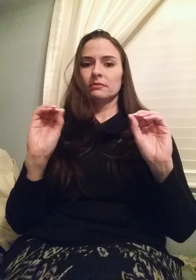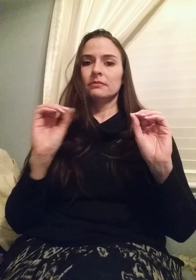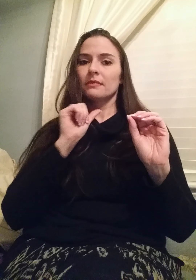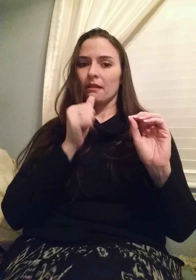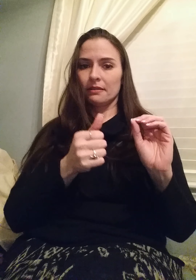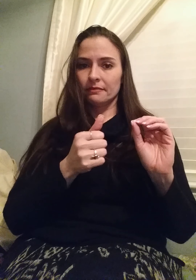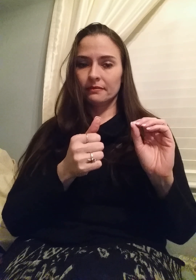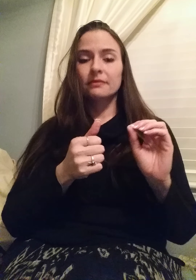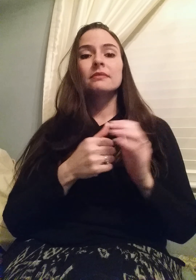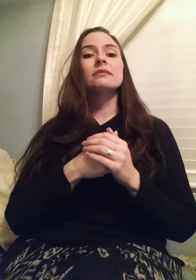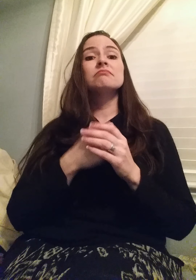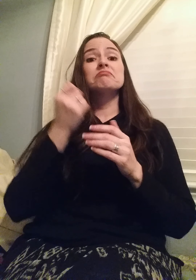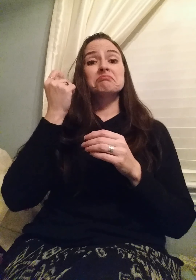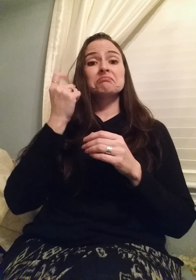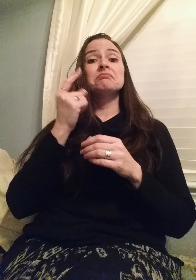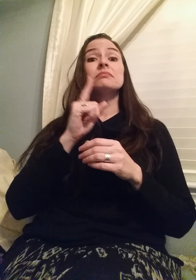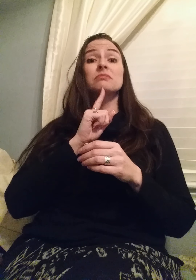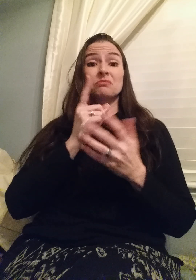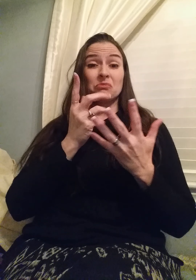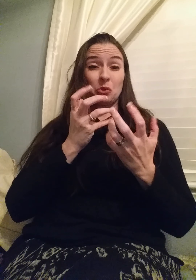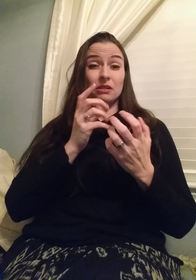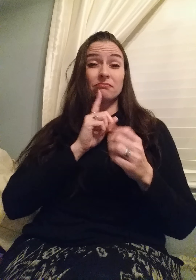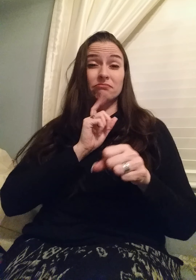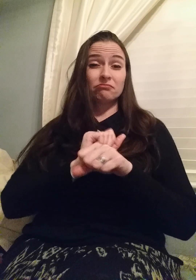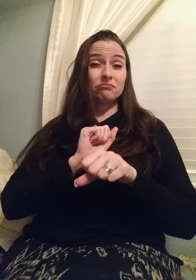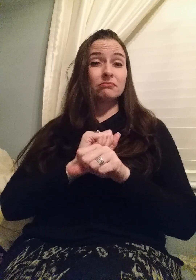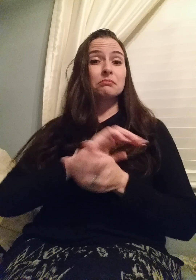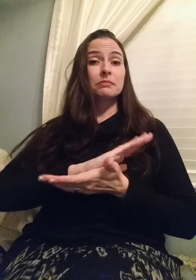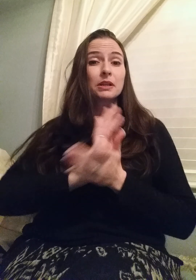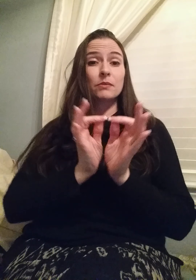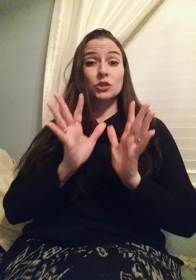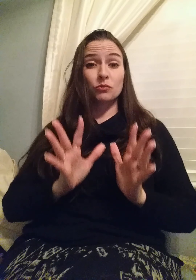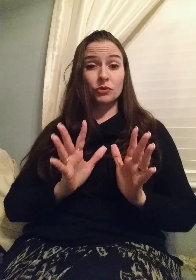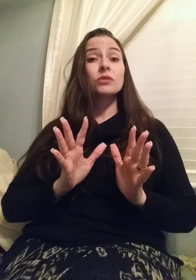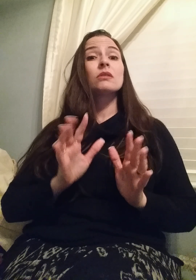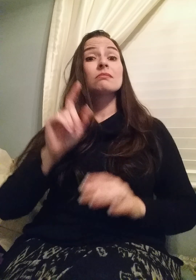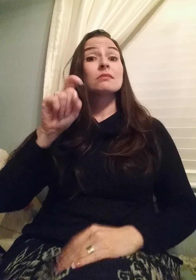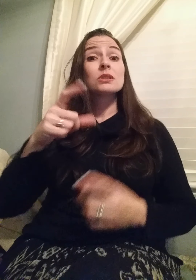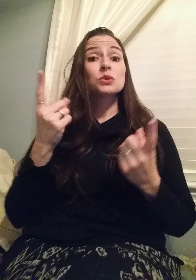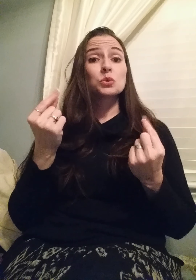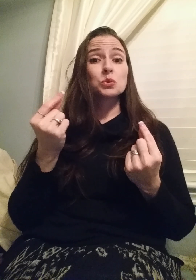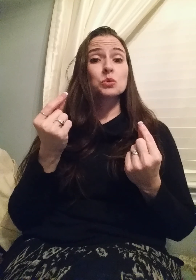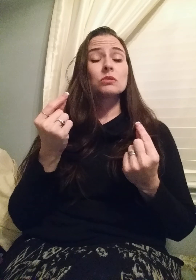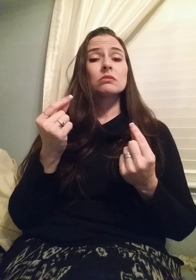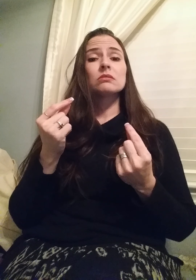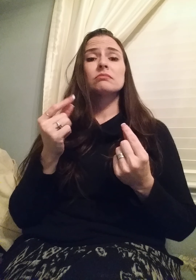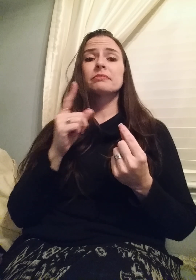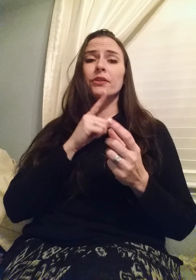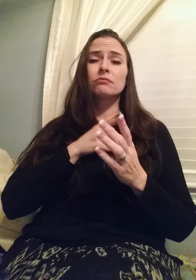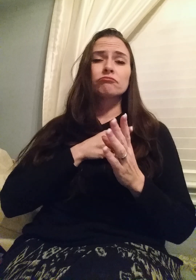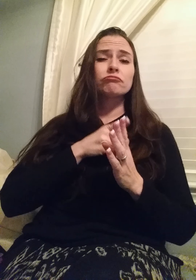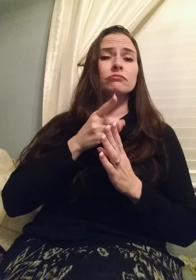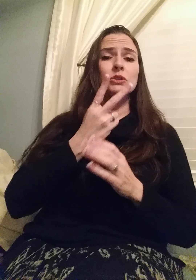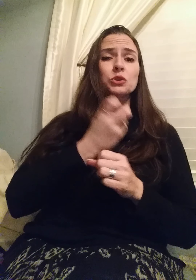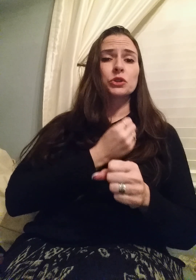you truly want to become an interpreter, your goal should be to get a 2- or 4-year degree in the field